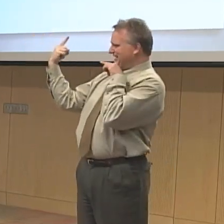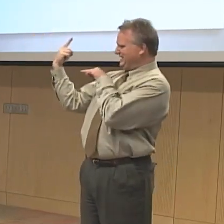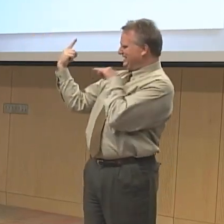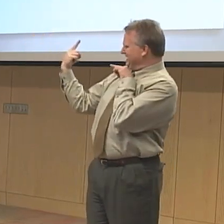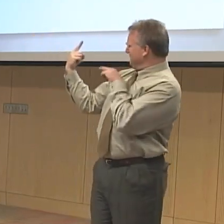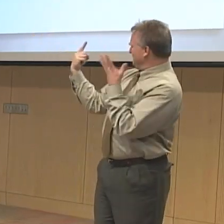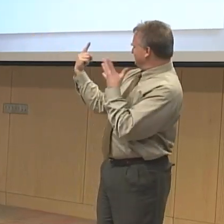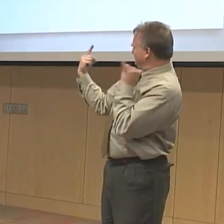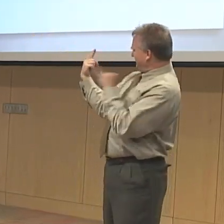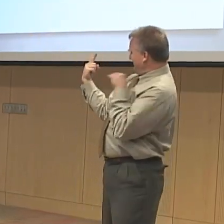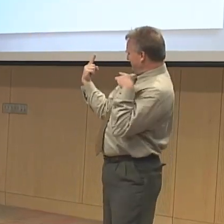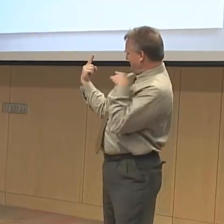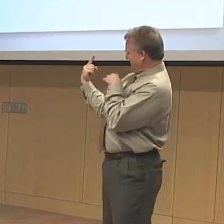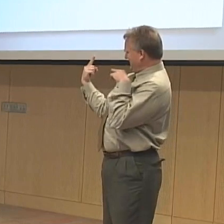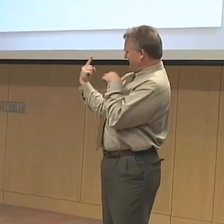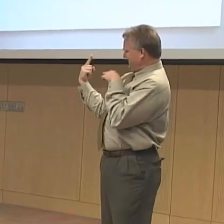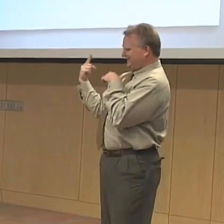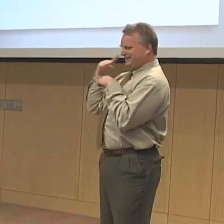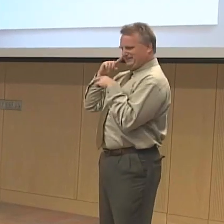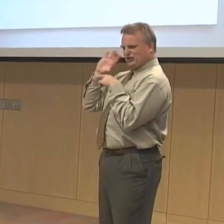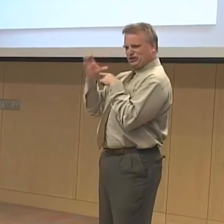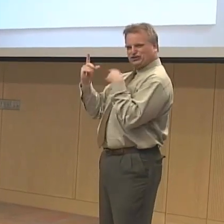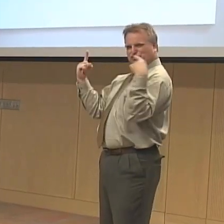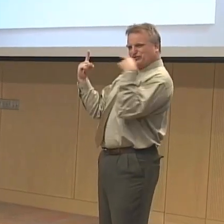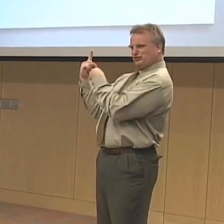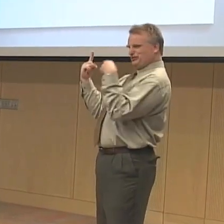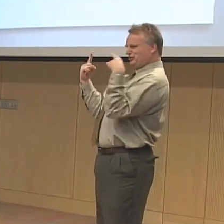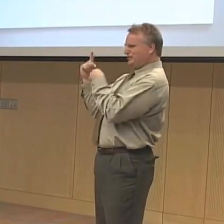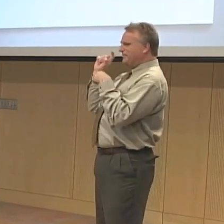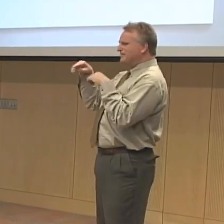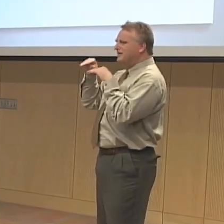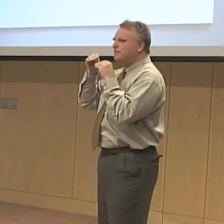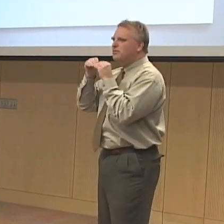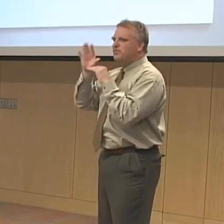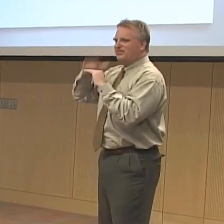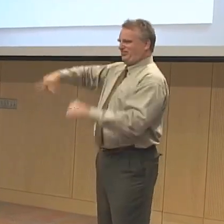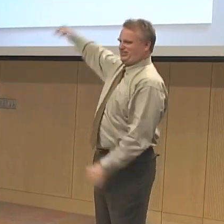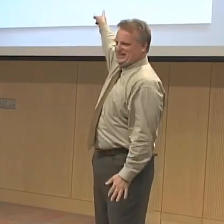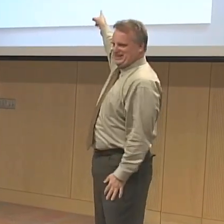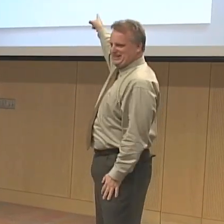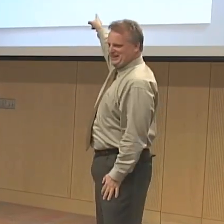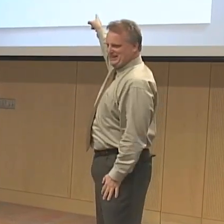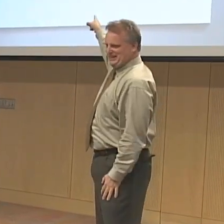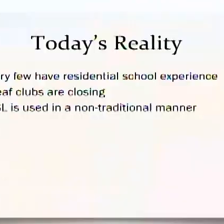something? It must be deaf culture, but it's much more than what's up here.